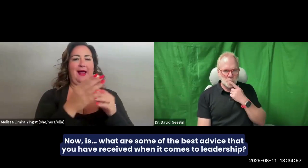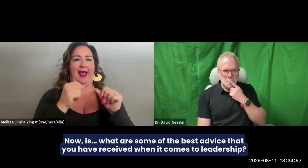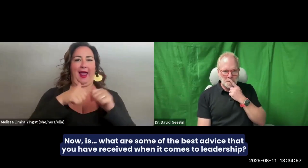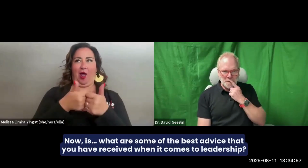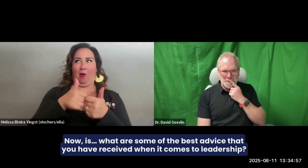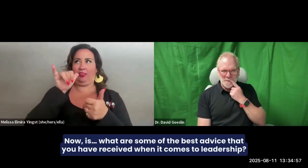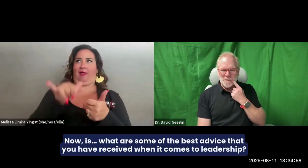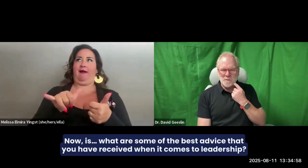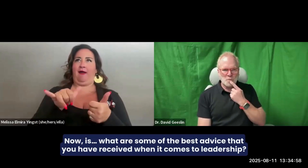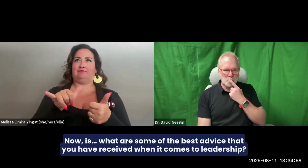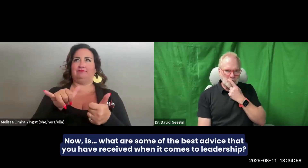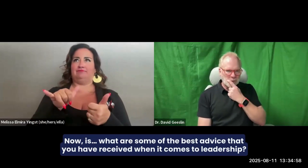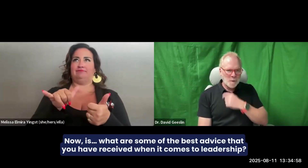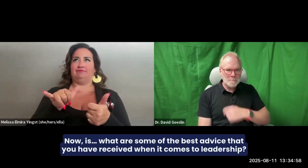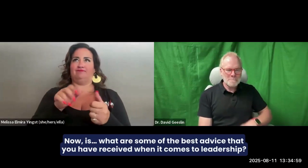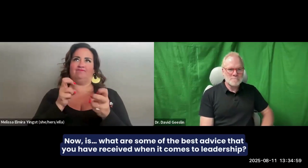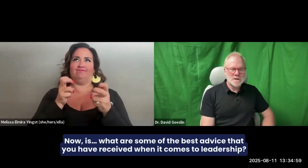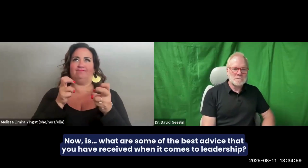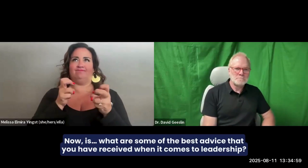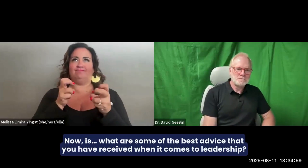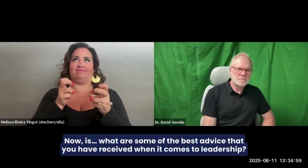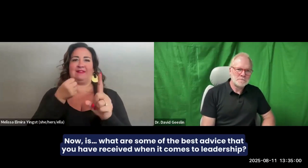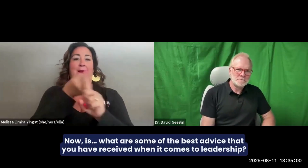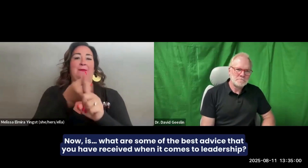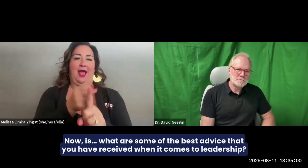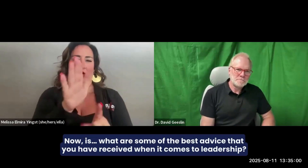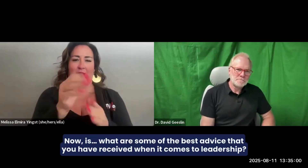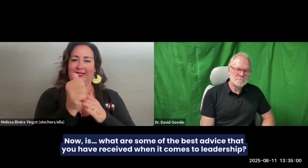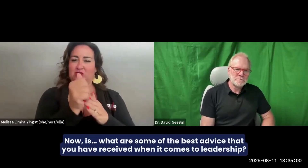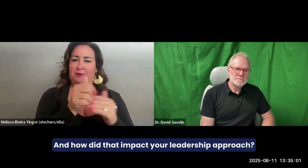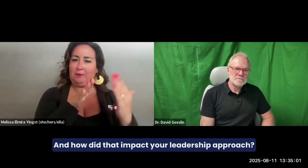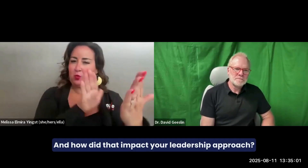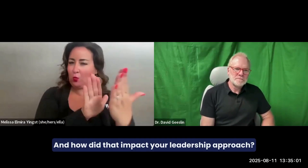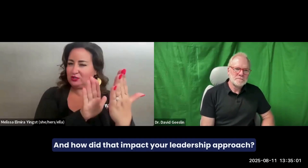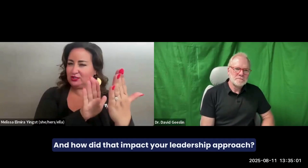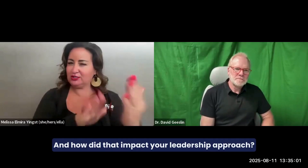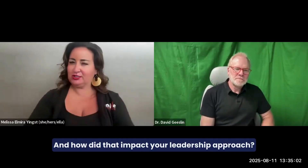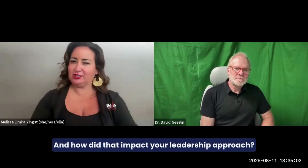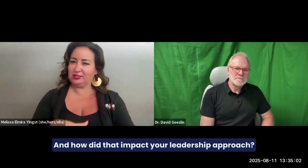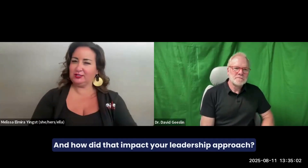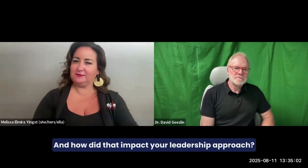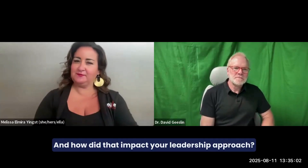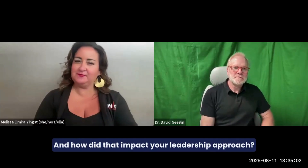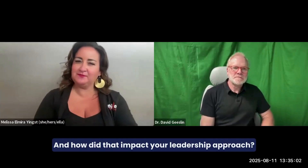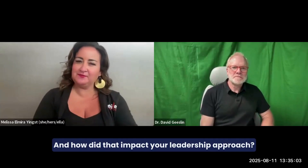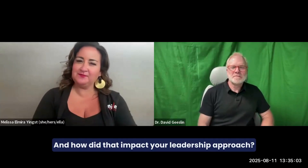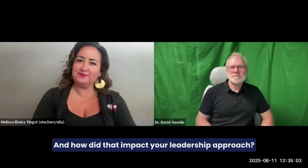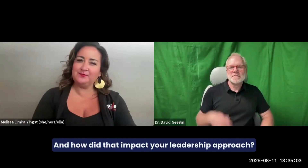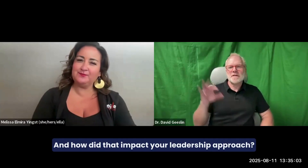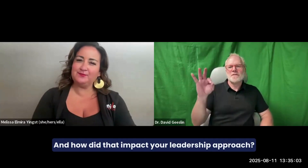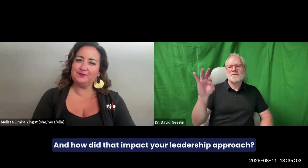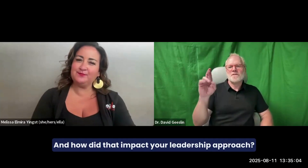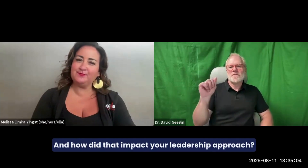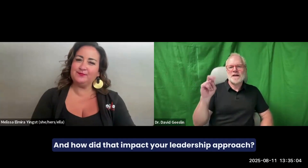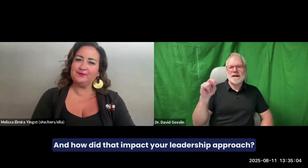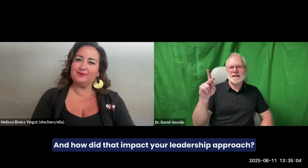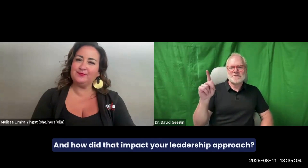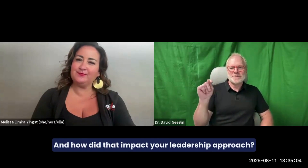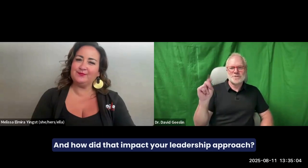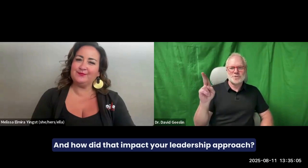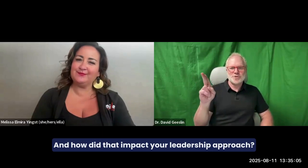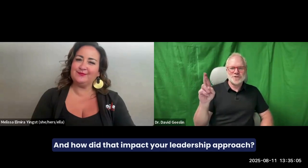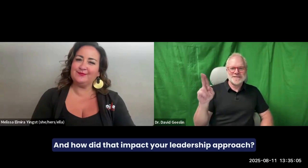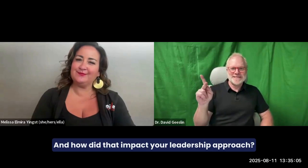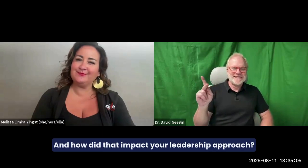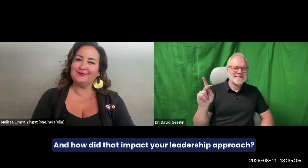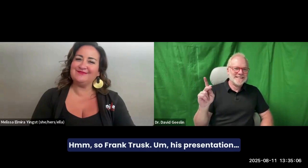best advice that you have received when it comes to leadership? And how did that impact your leadership approach?